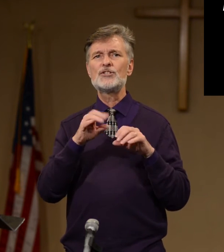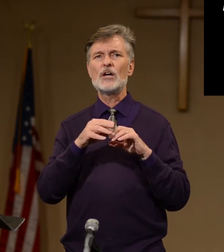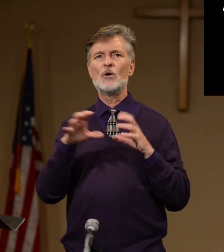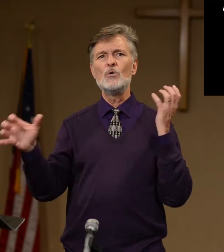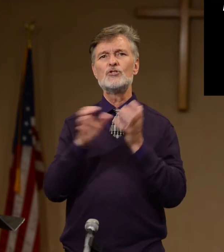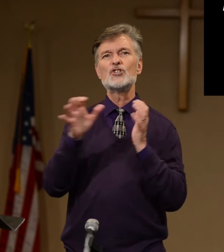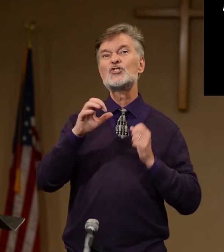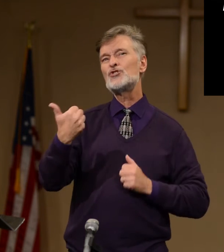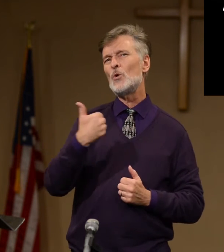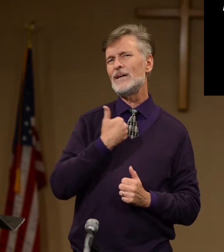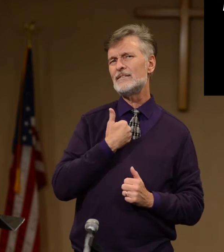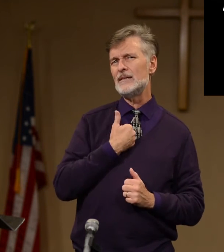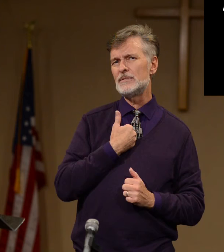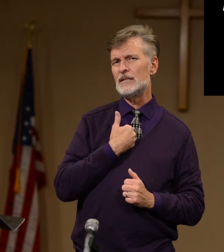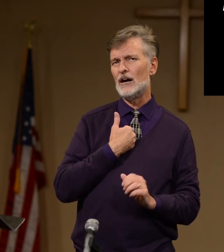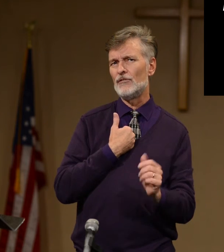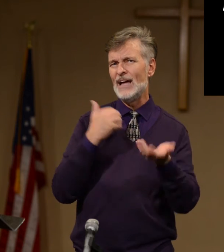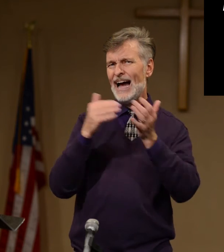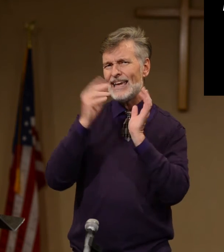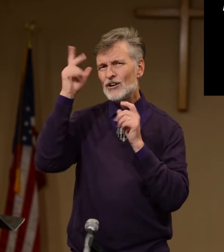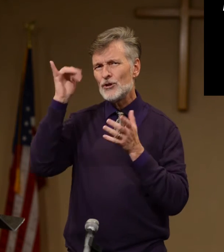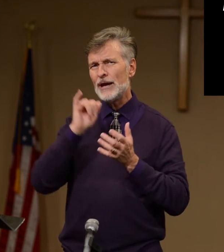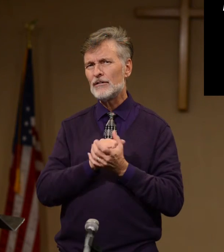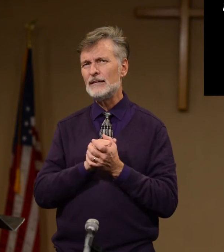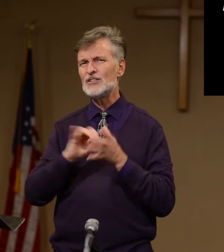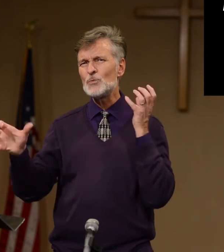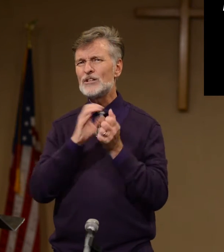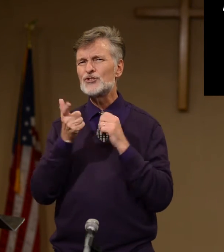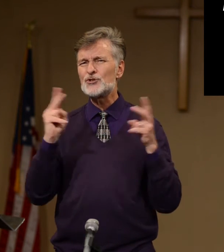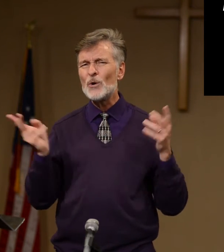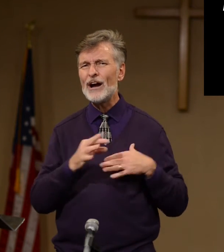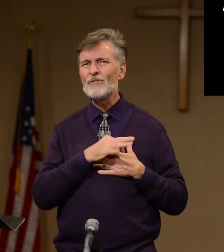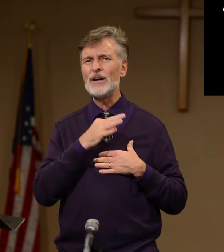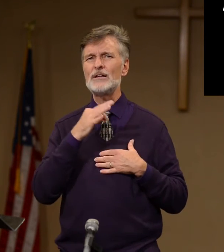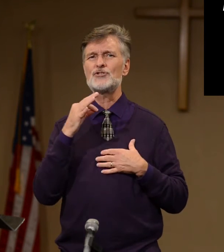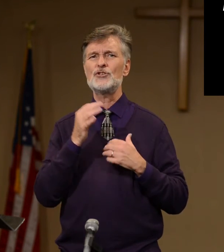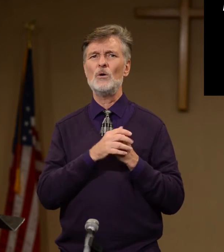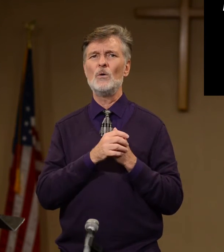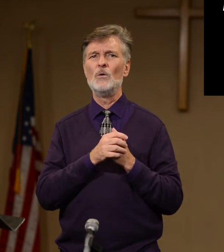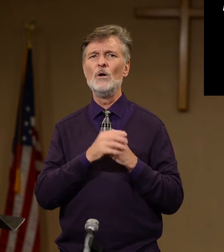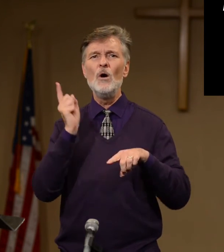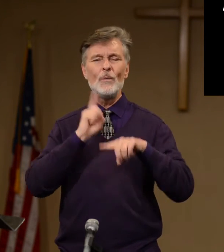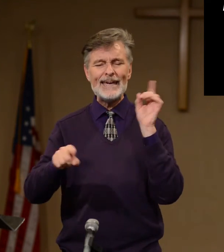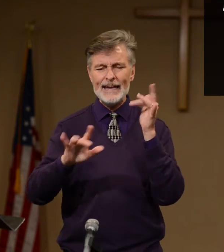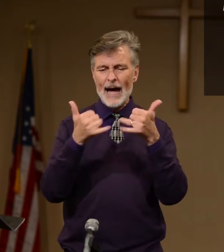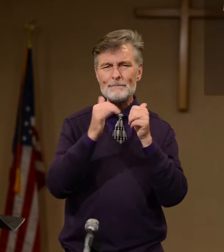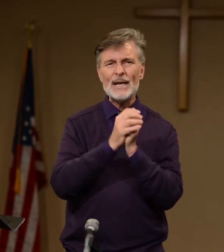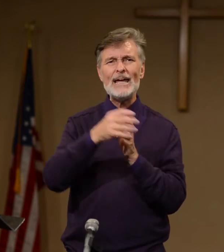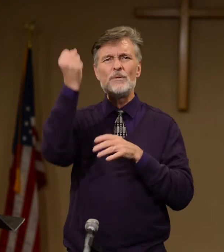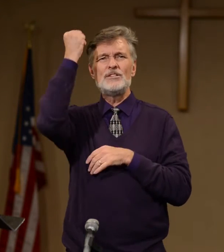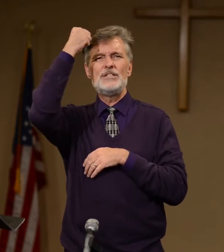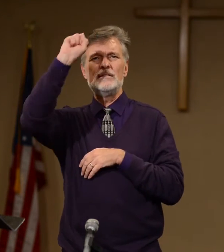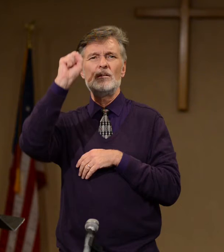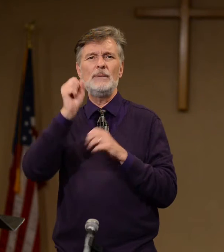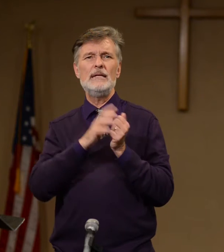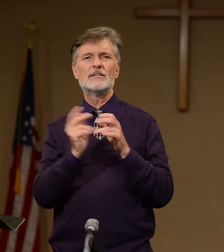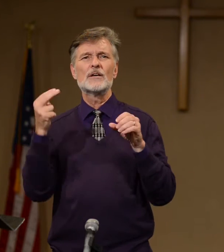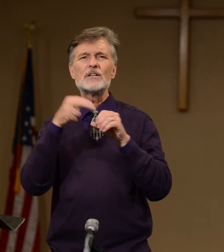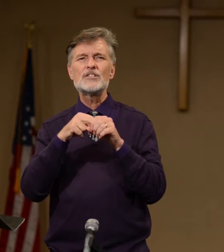so destroys himself." Again, are you hearing this? We destroy our very soul. We cannot play with this disobedience of a